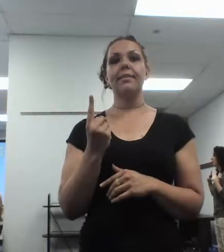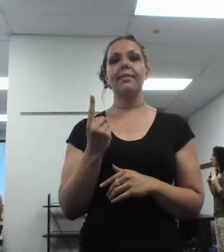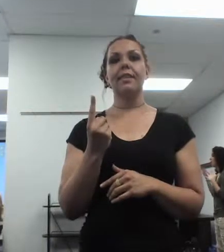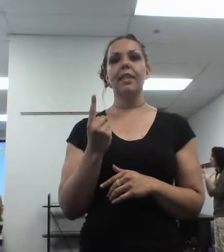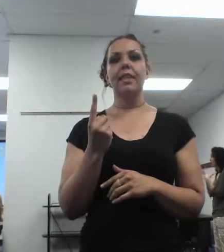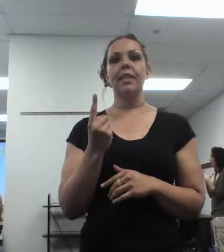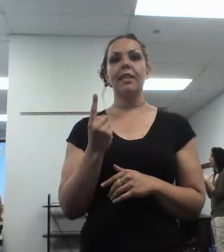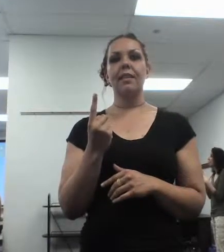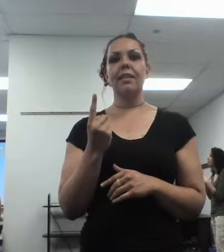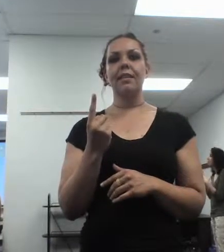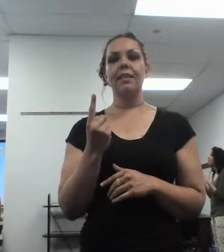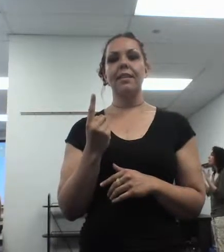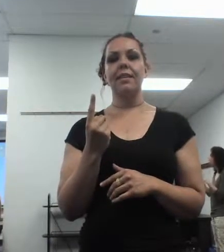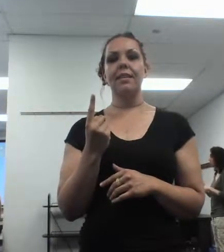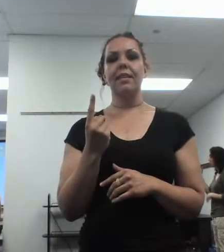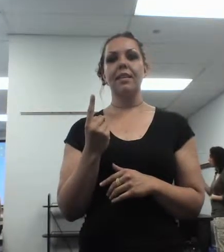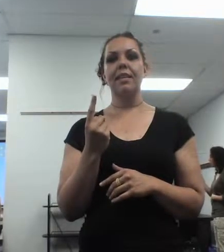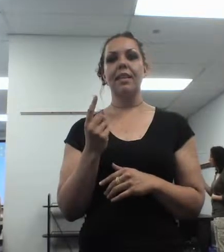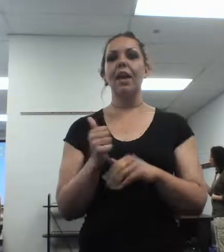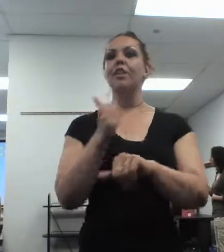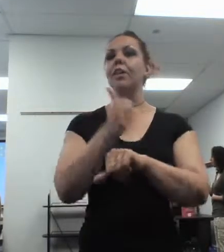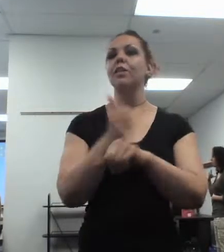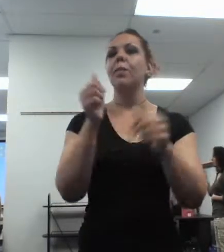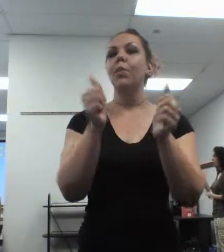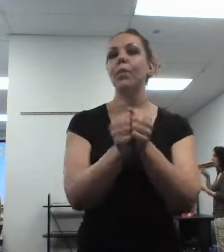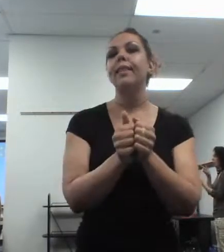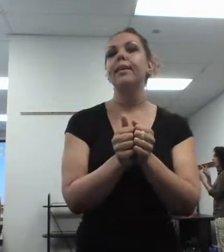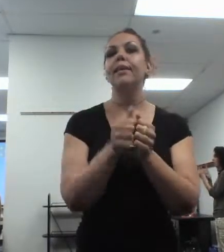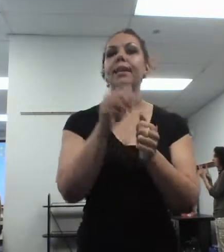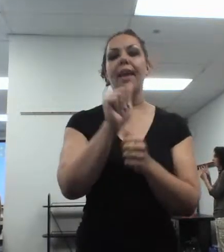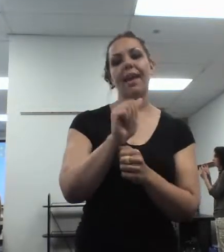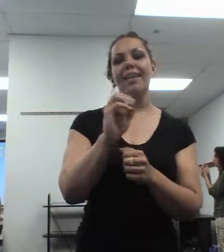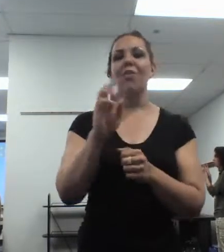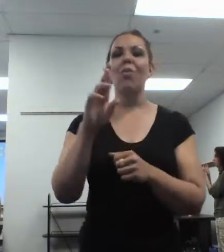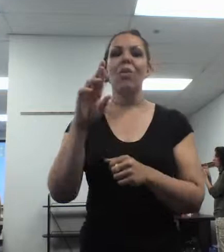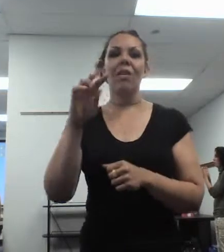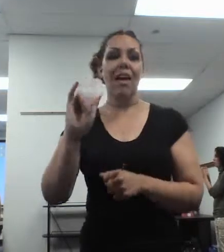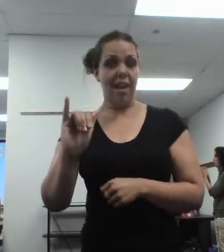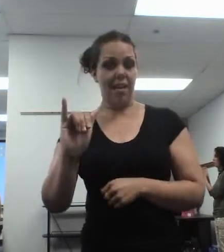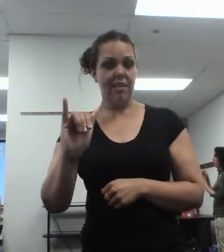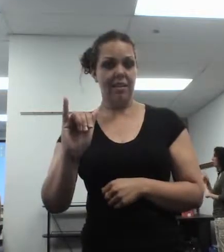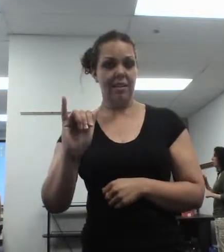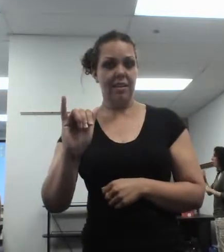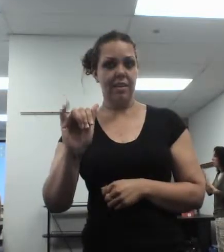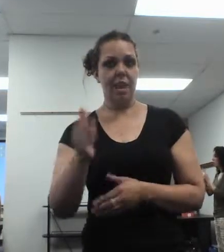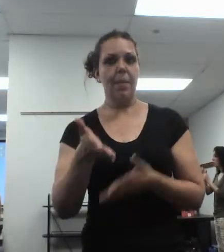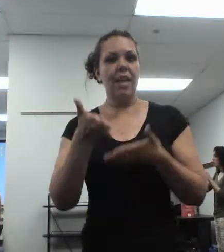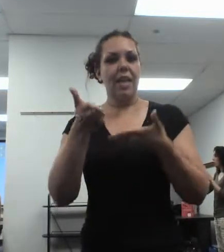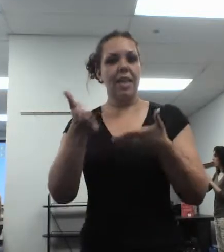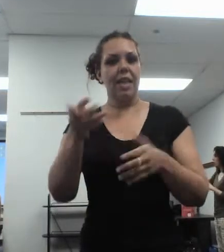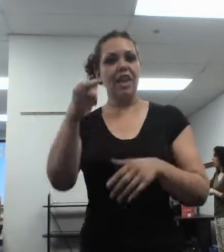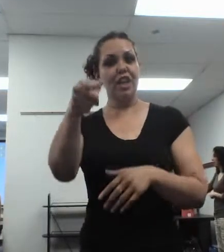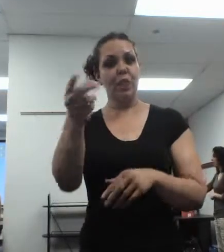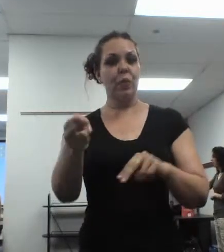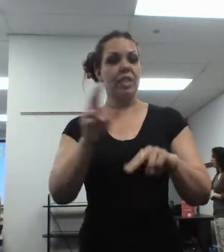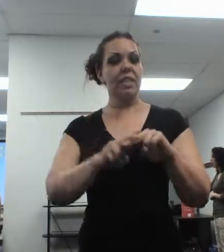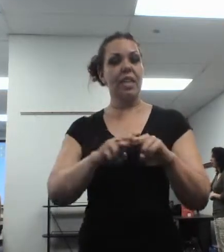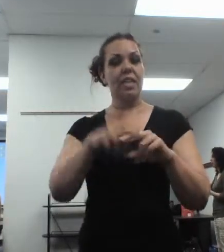up with one of the A's and the I's, and I'm going to let you sit and watch. They're going to go for probably a